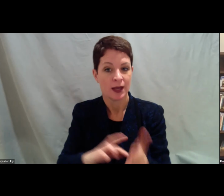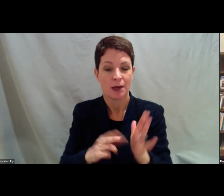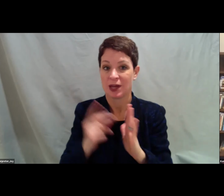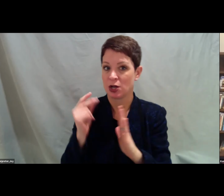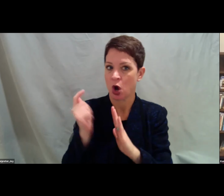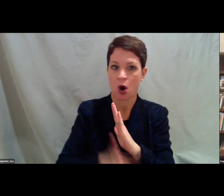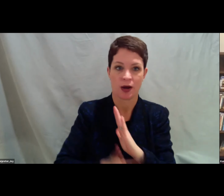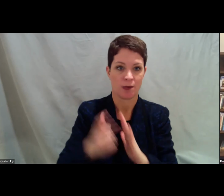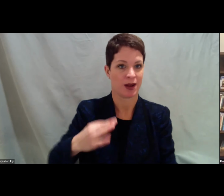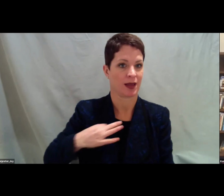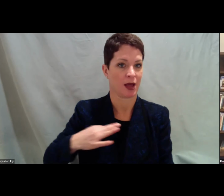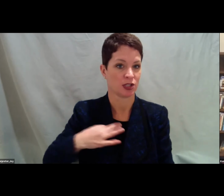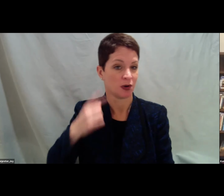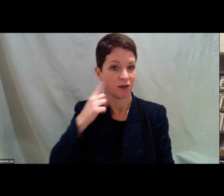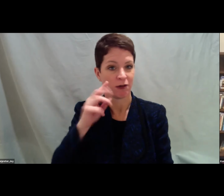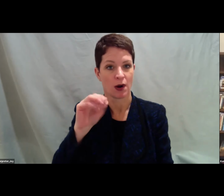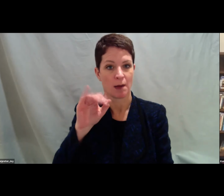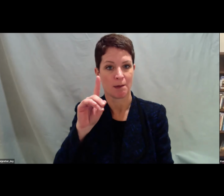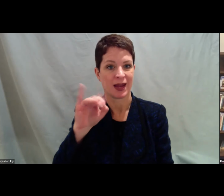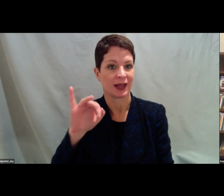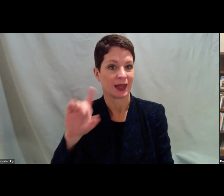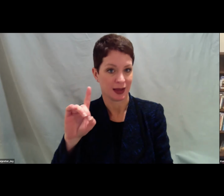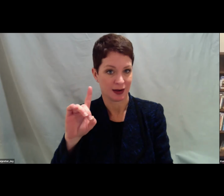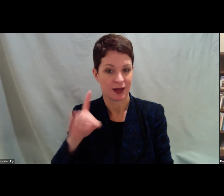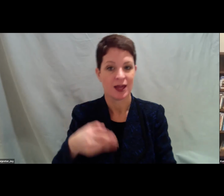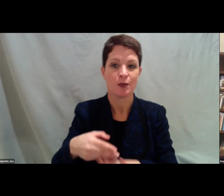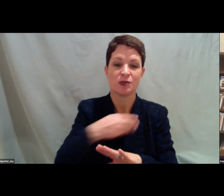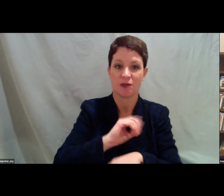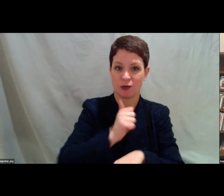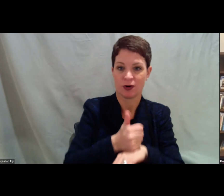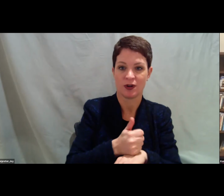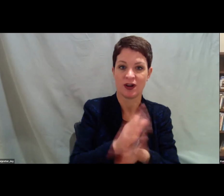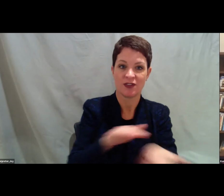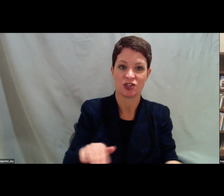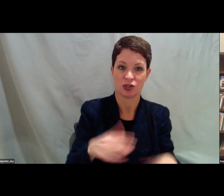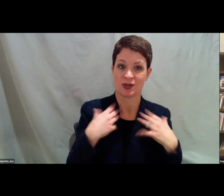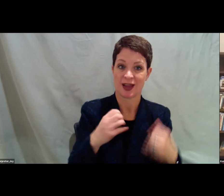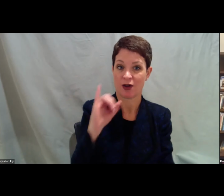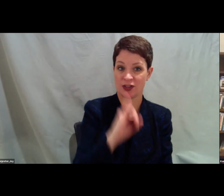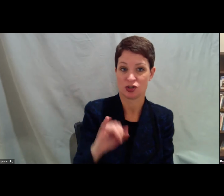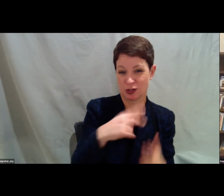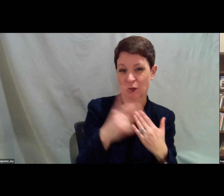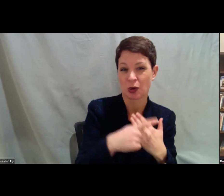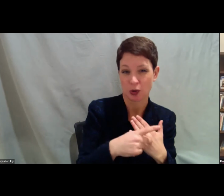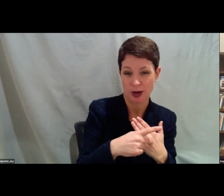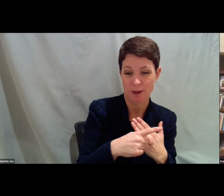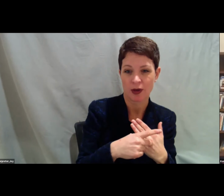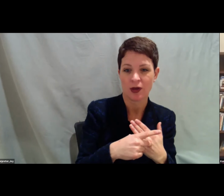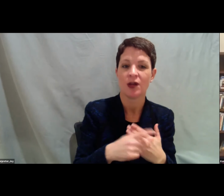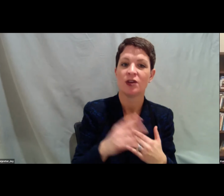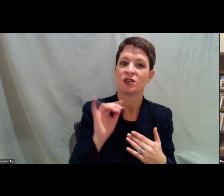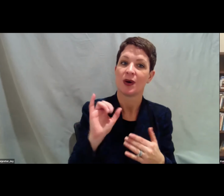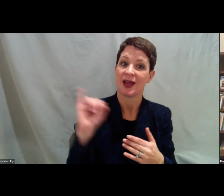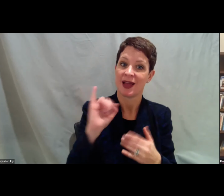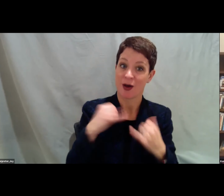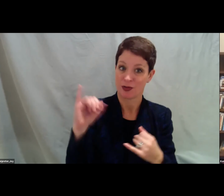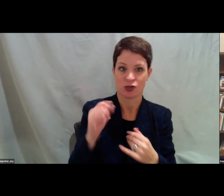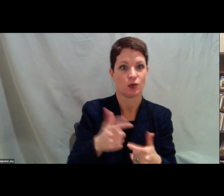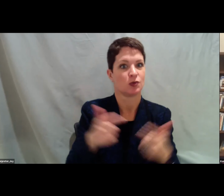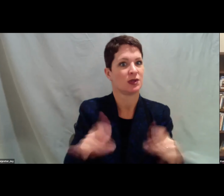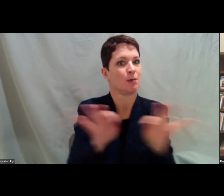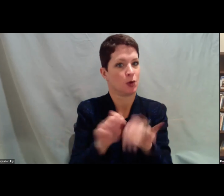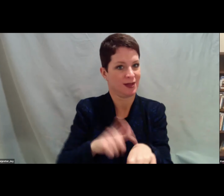automatic eligibility for Medicaid. This was before the creation of the Children's Health Insurance Program, so the health coverage piece was a big deal.